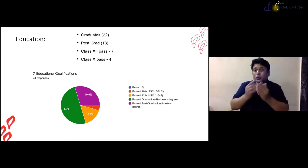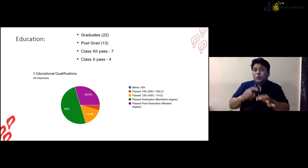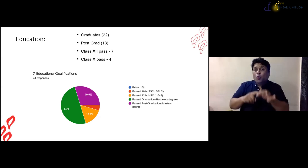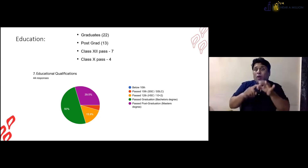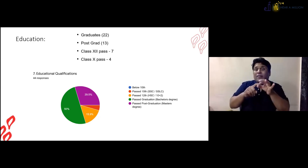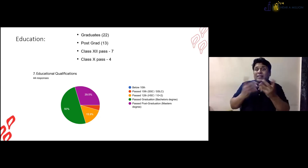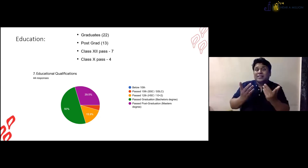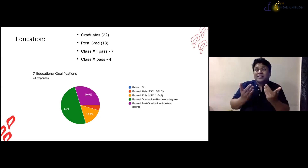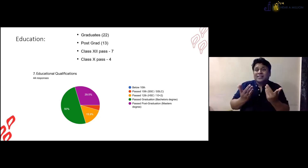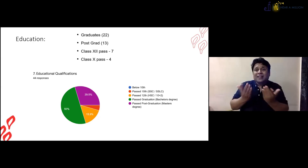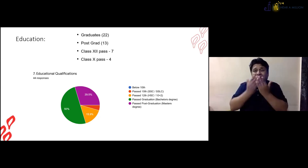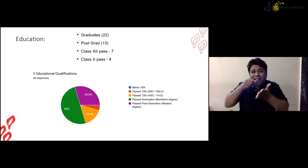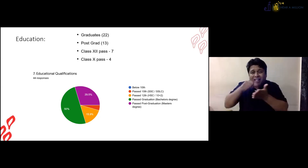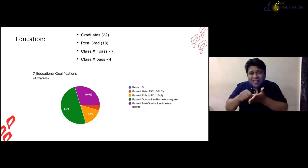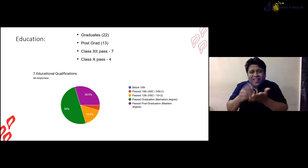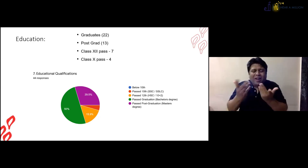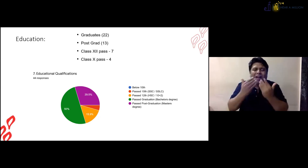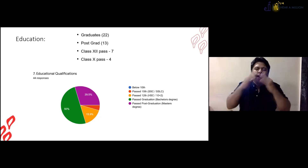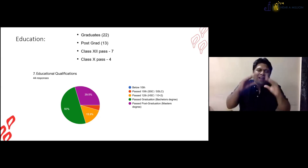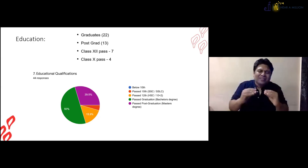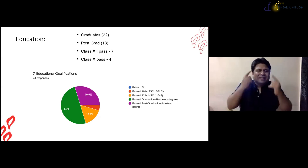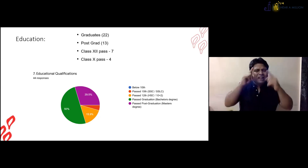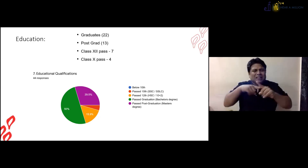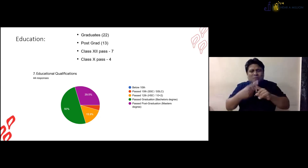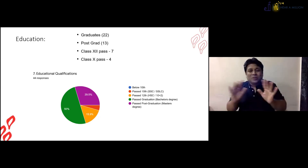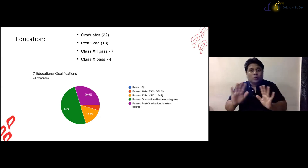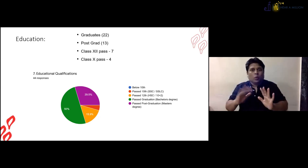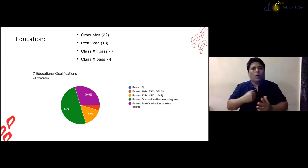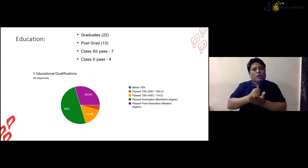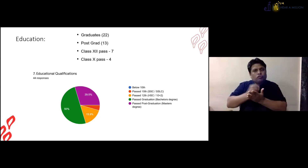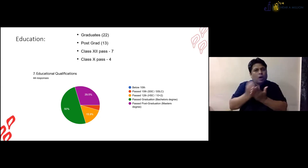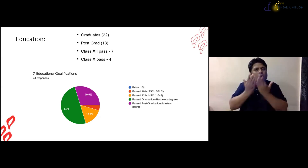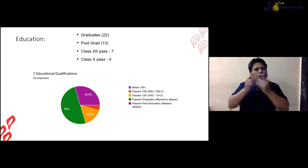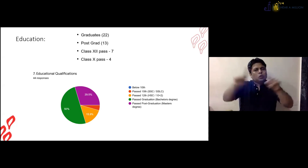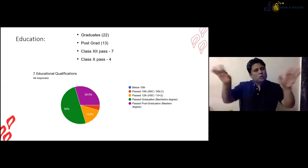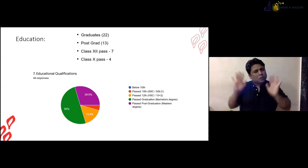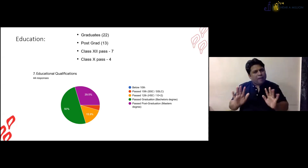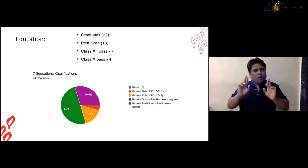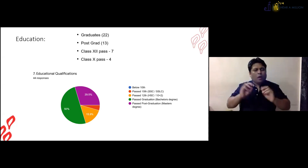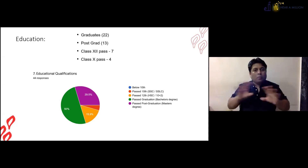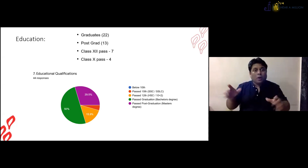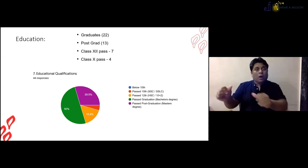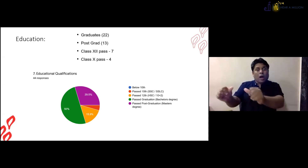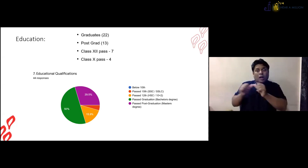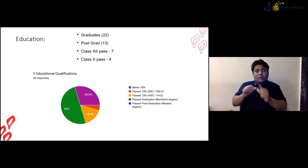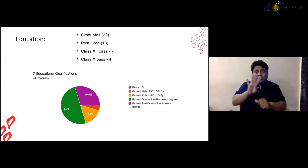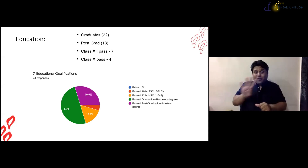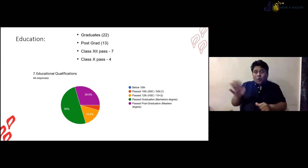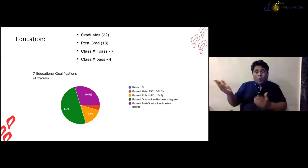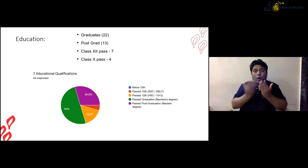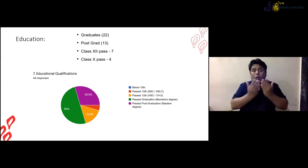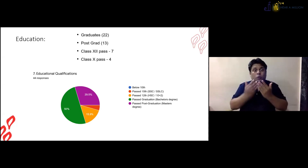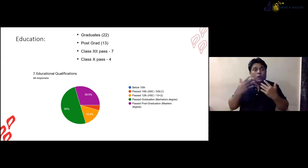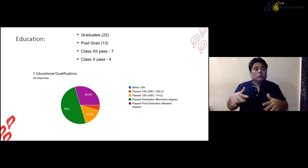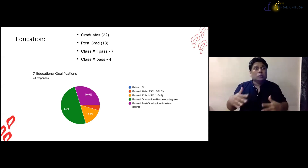As for the education qualification, um, We tried to get all variety of